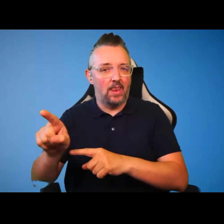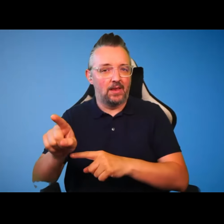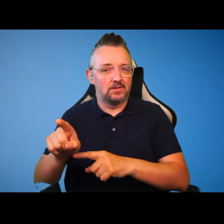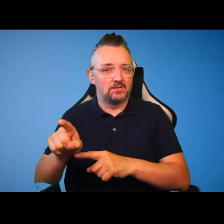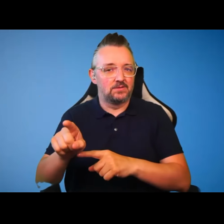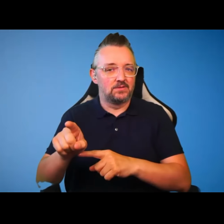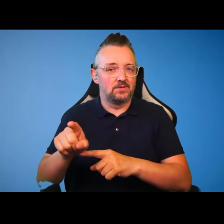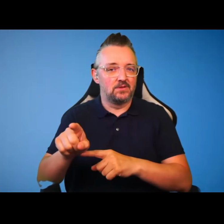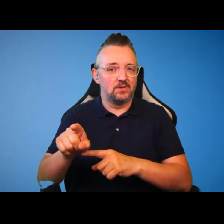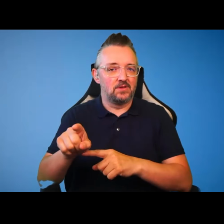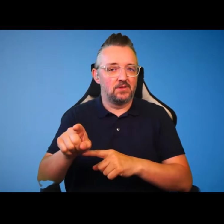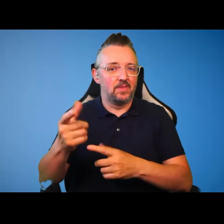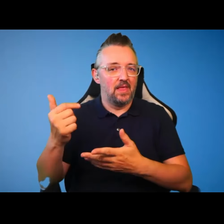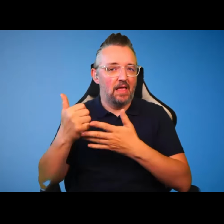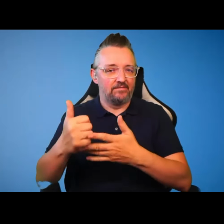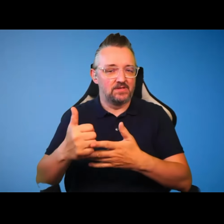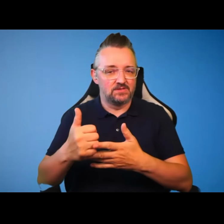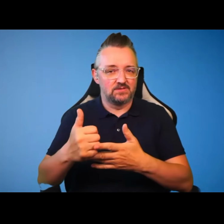those bits of advice.